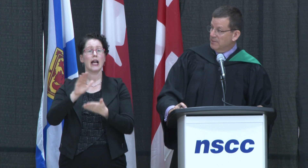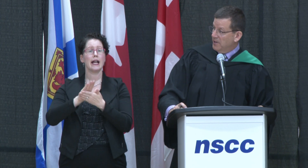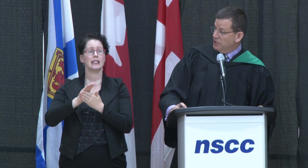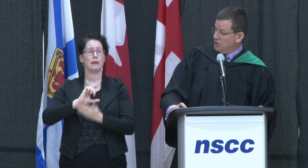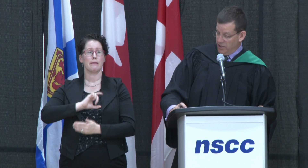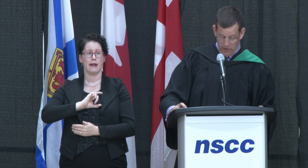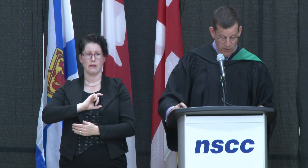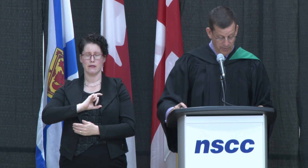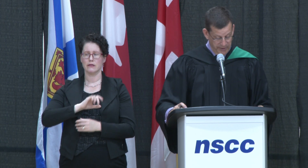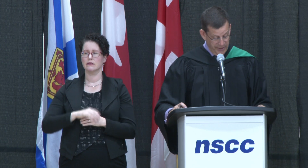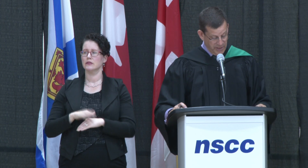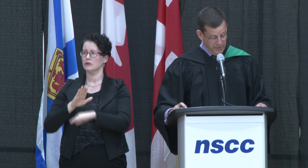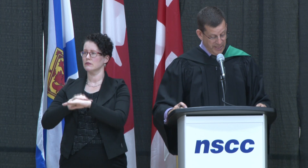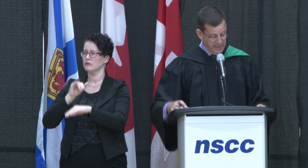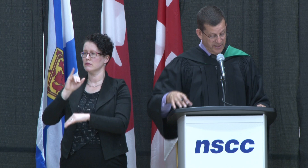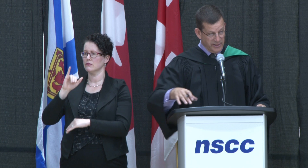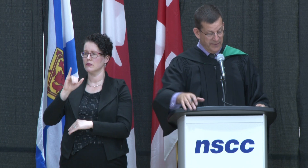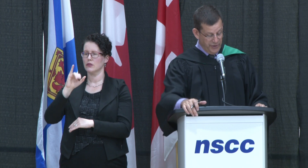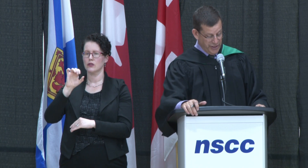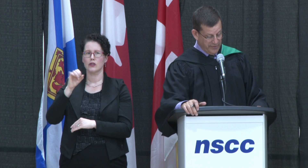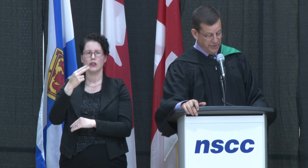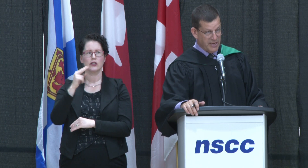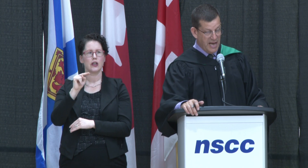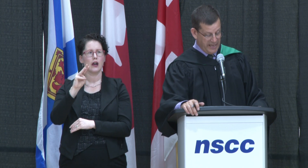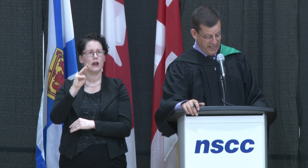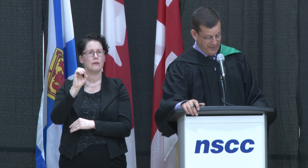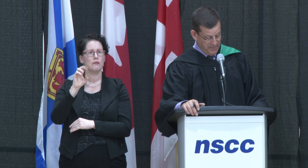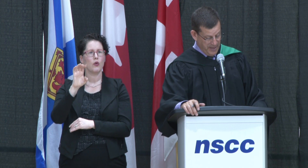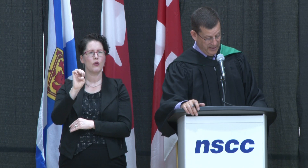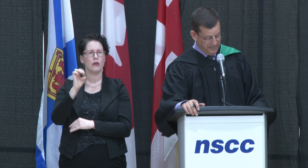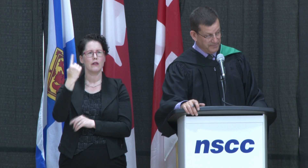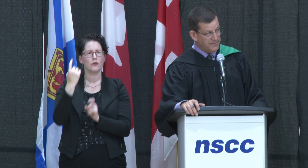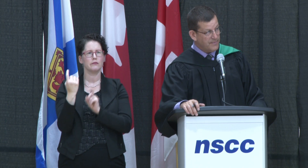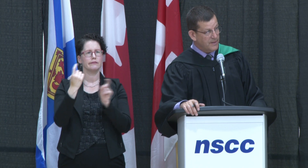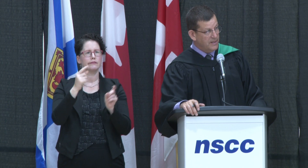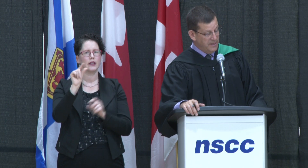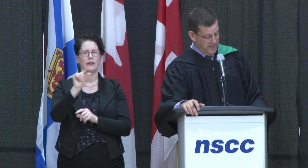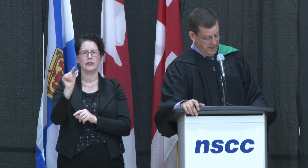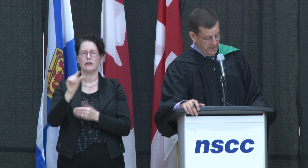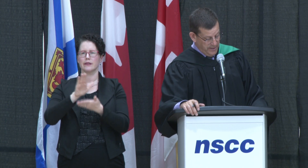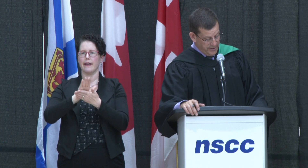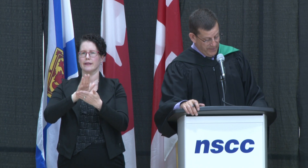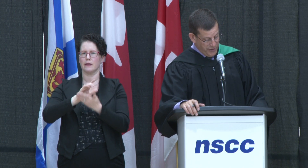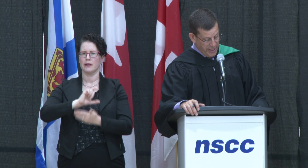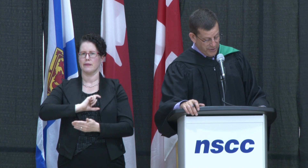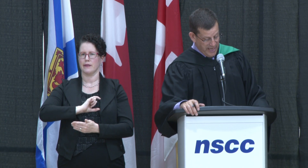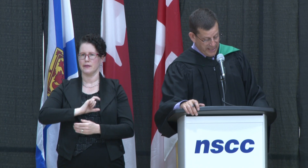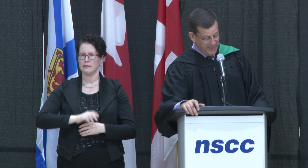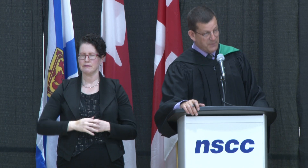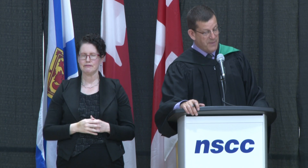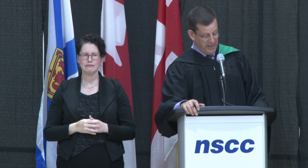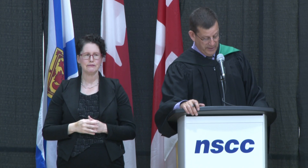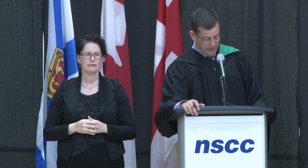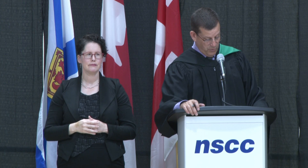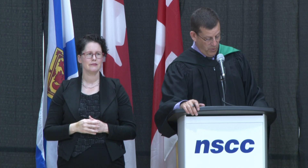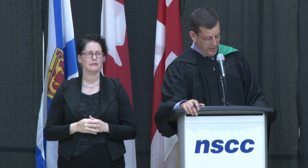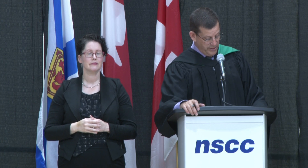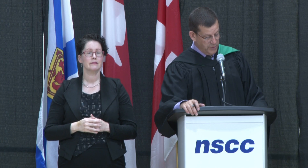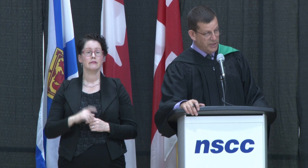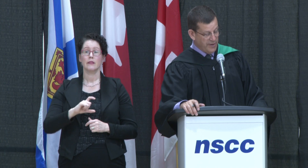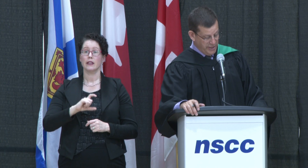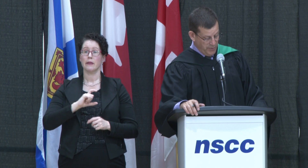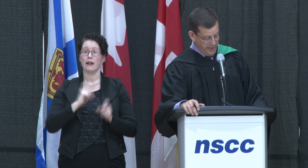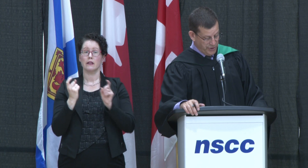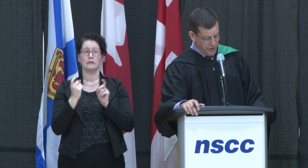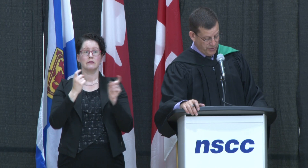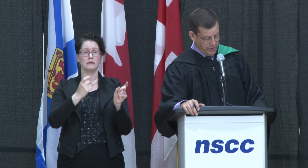would now call upon John Lohr, please, to present the Governor General's Academic Medal. The Governor General's Academic Medal is awarded